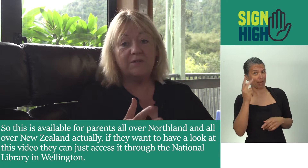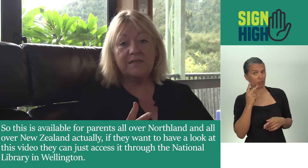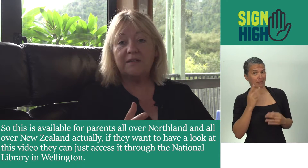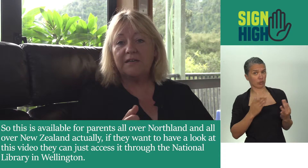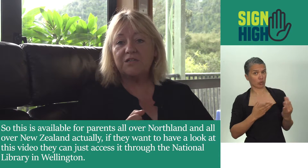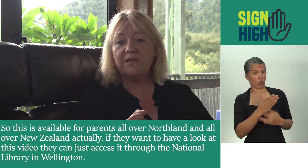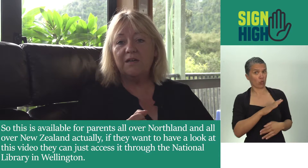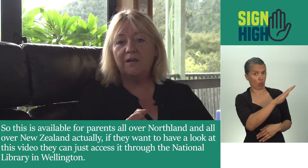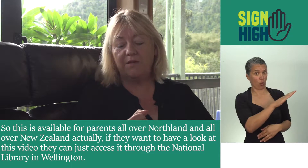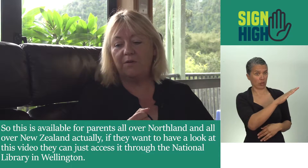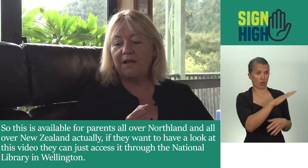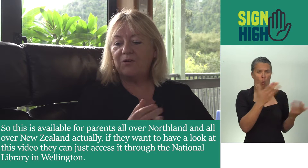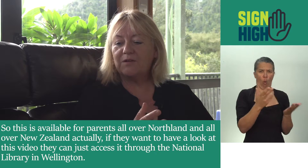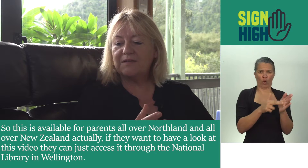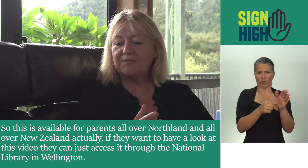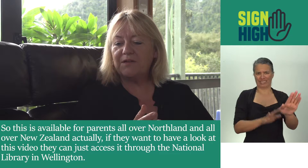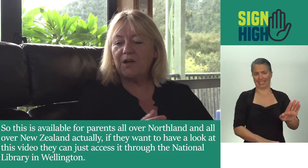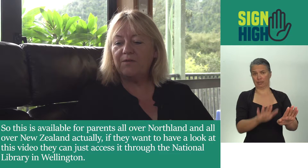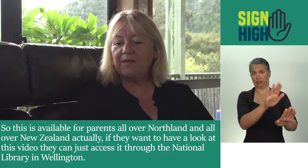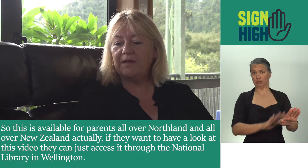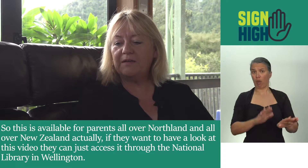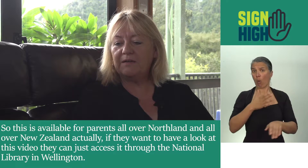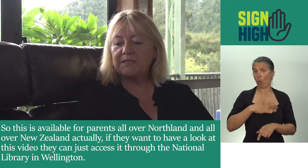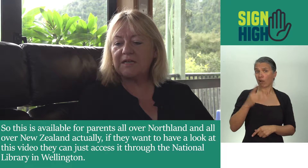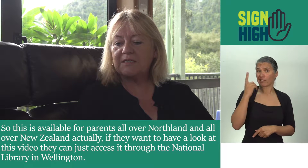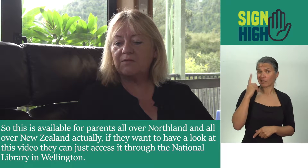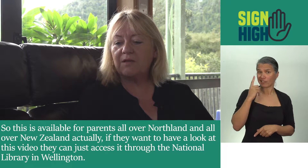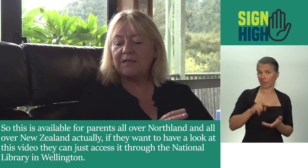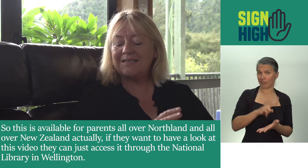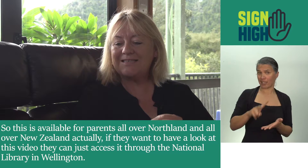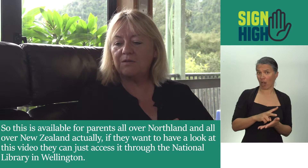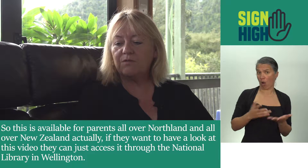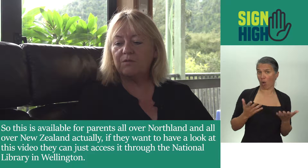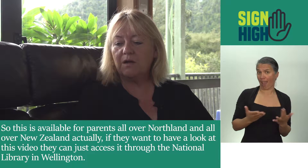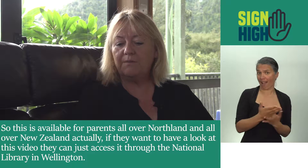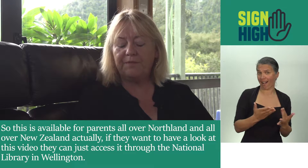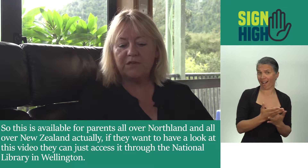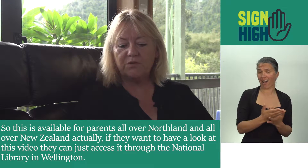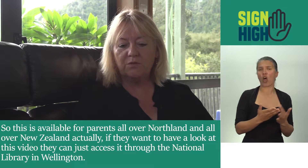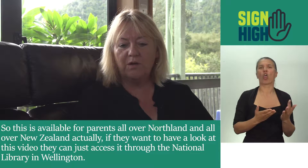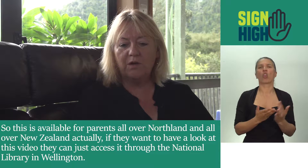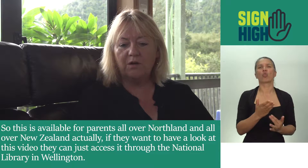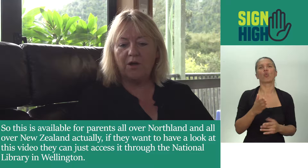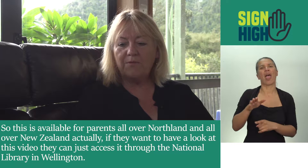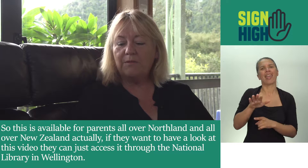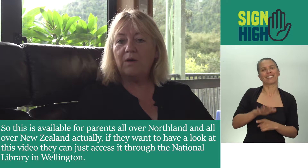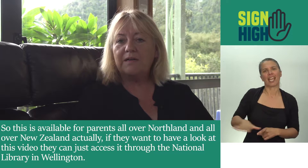New Zealand actually. If they want to have a look at this video, they can just access it through the National Library in